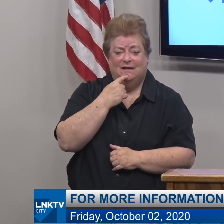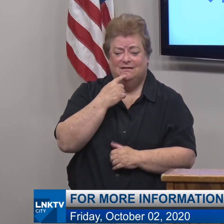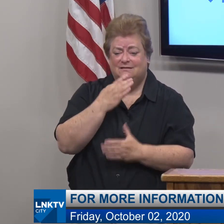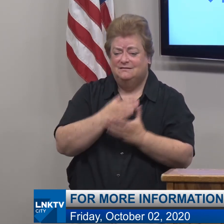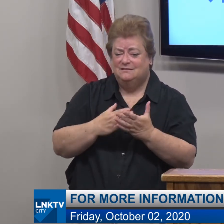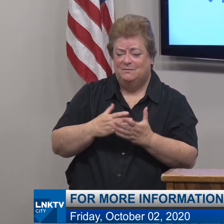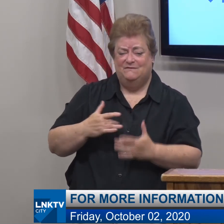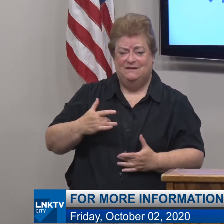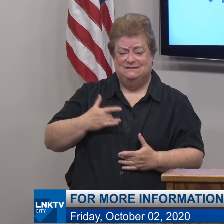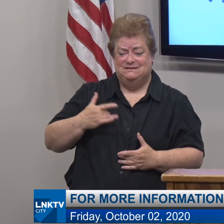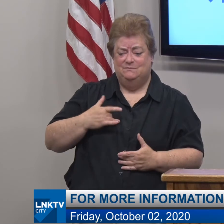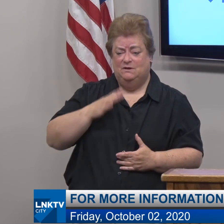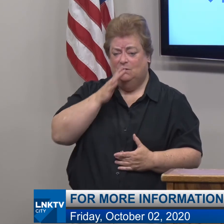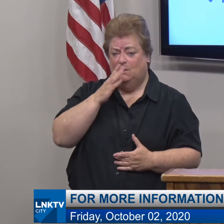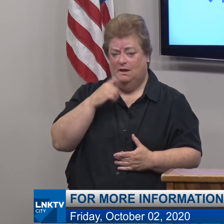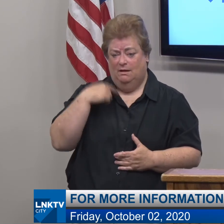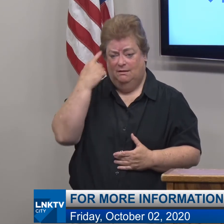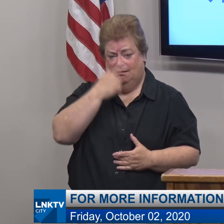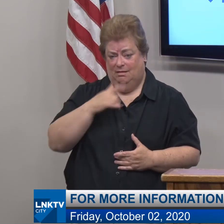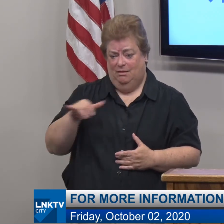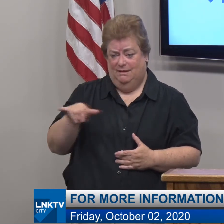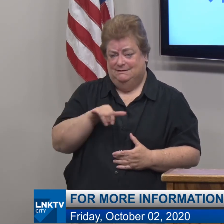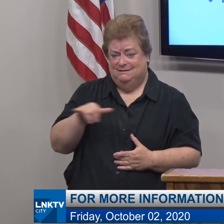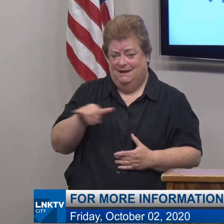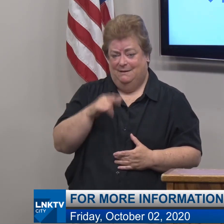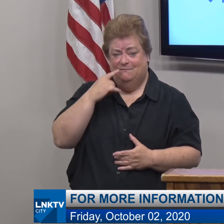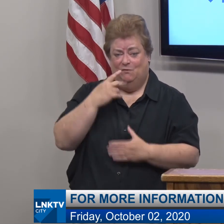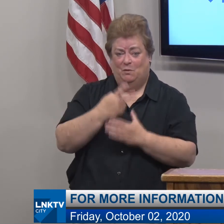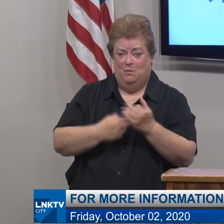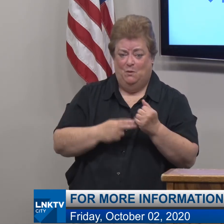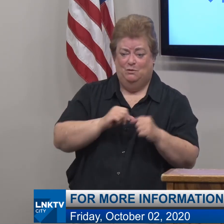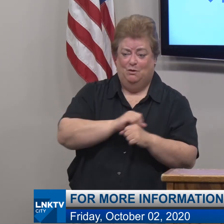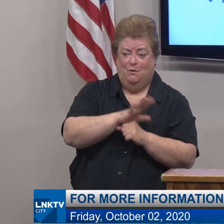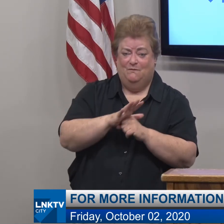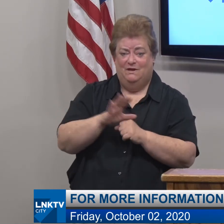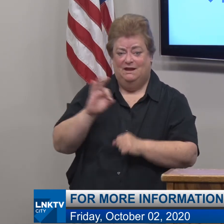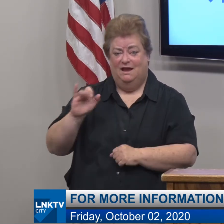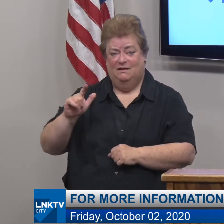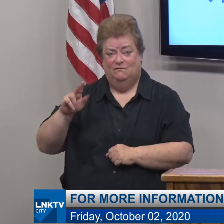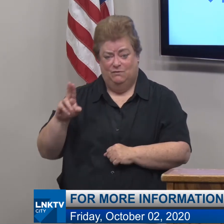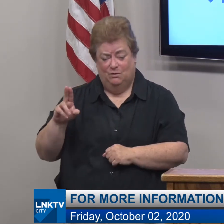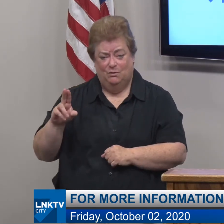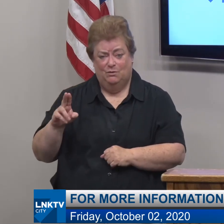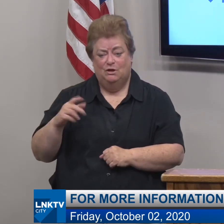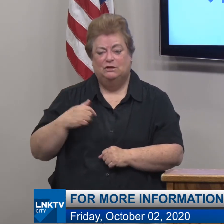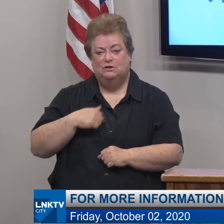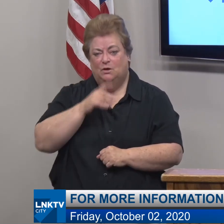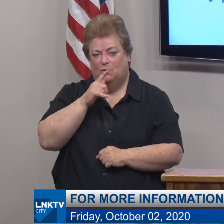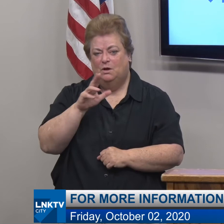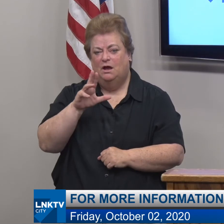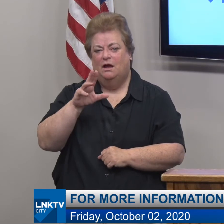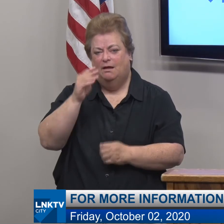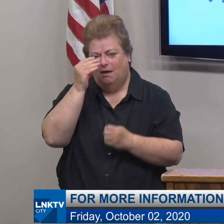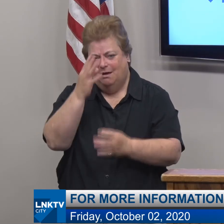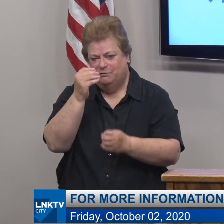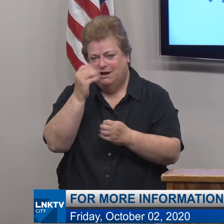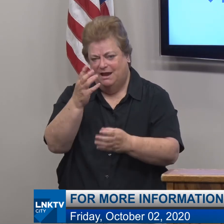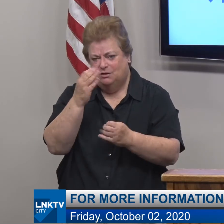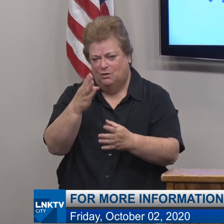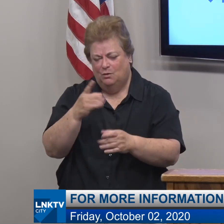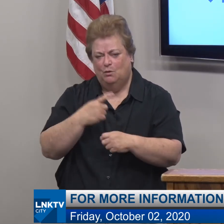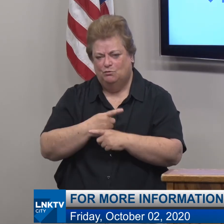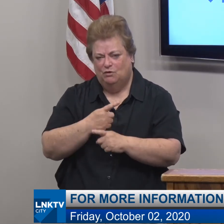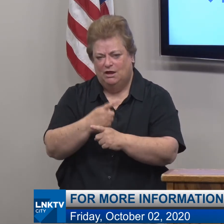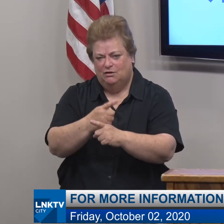symptoms do appear to be very similar to each other. So we'll be updating you on a regular basis, and we also send